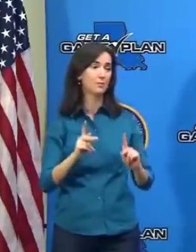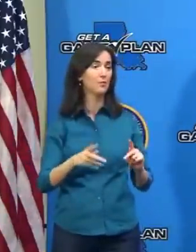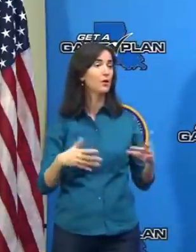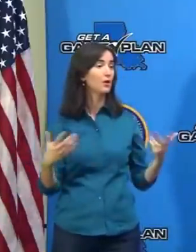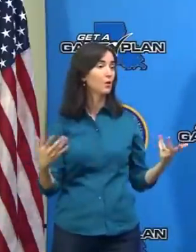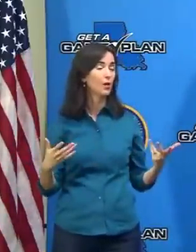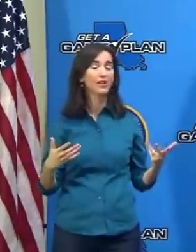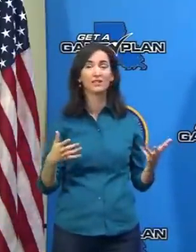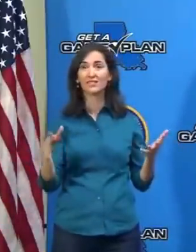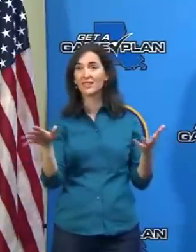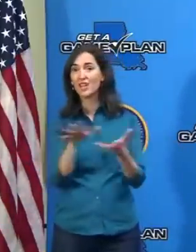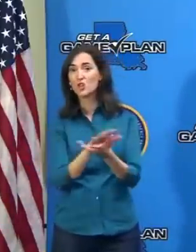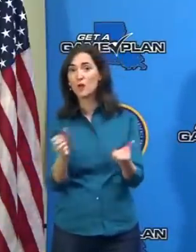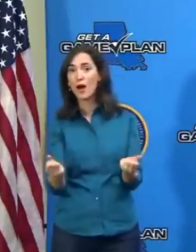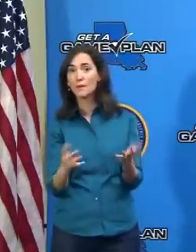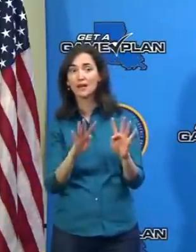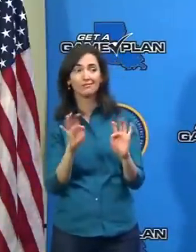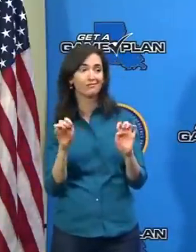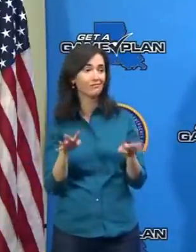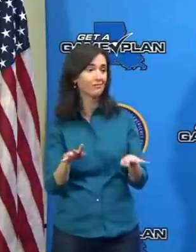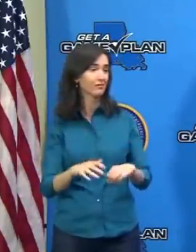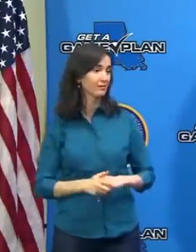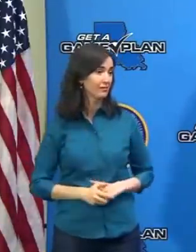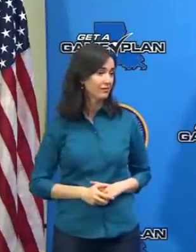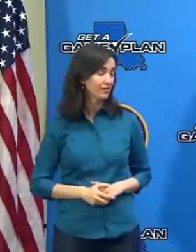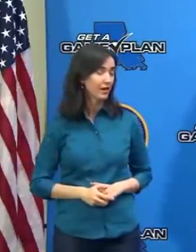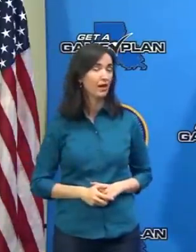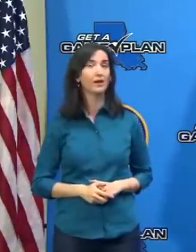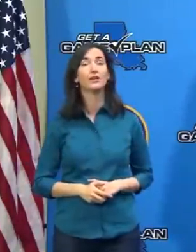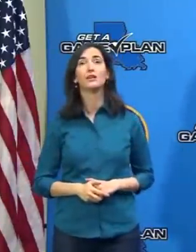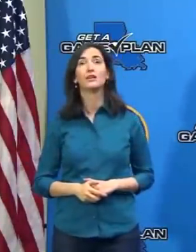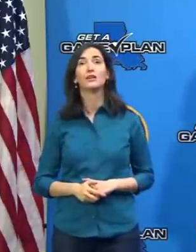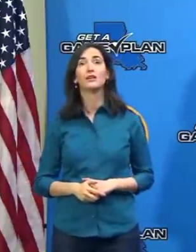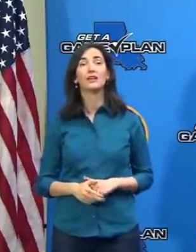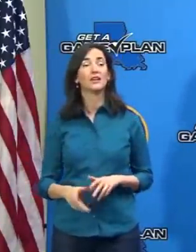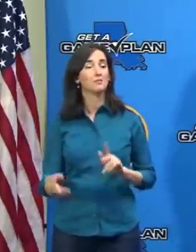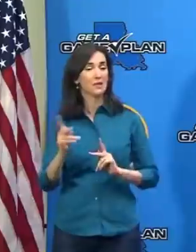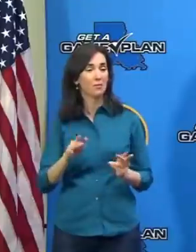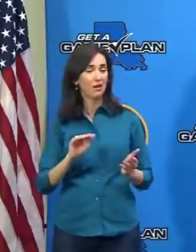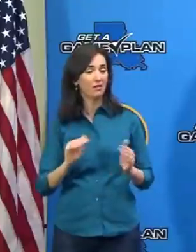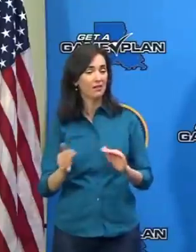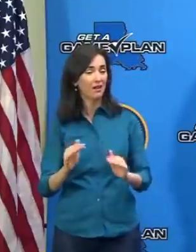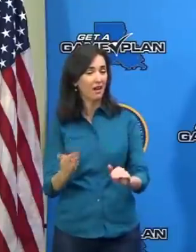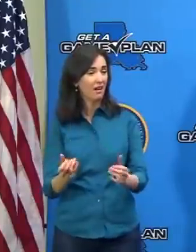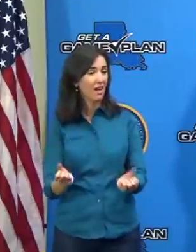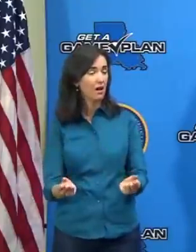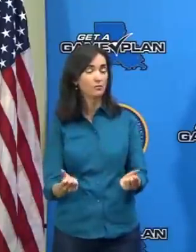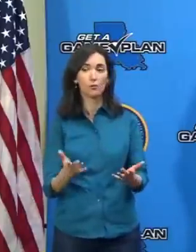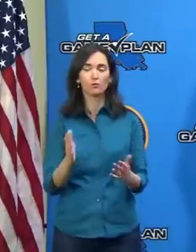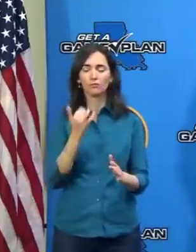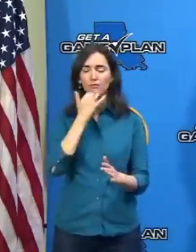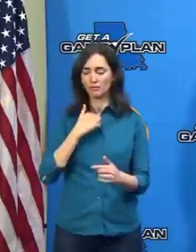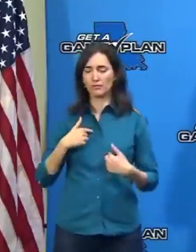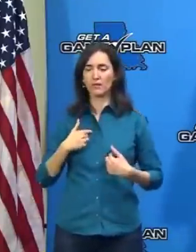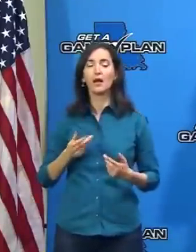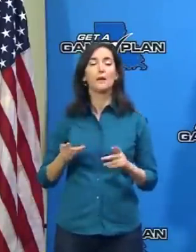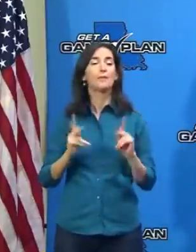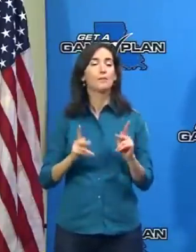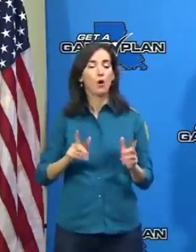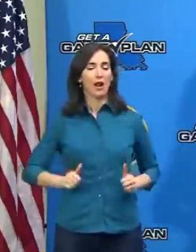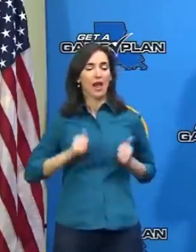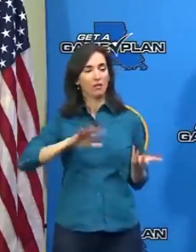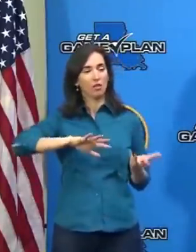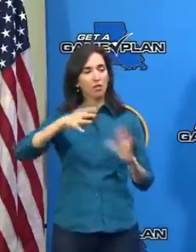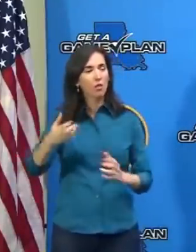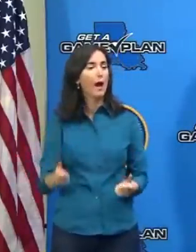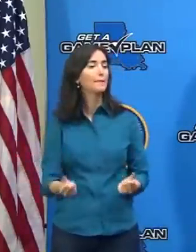how destructive is this storm going to be? How many lives are going to be turned upside down because of